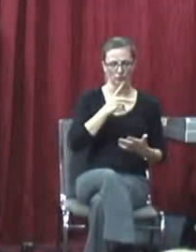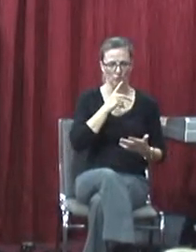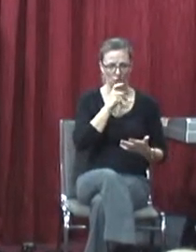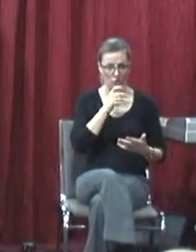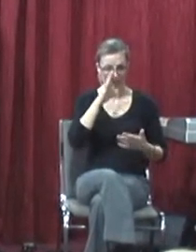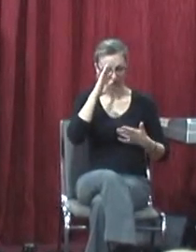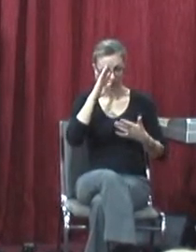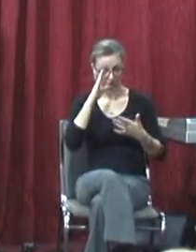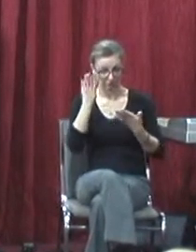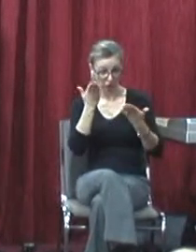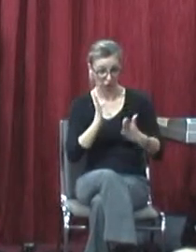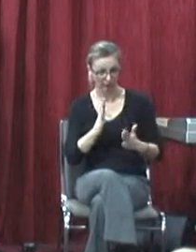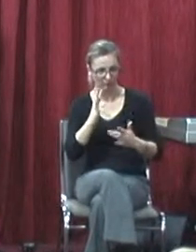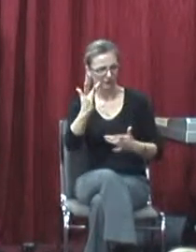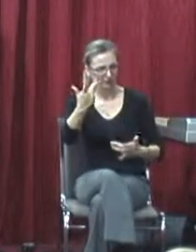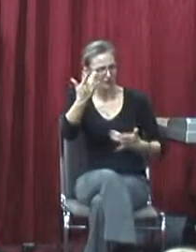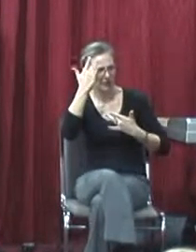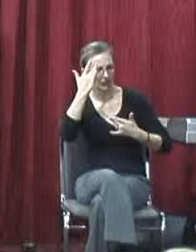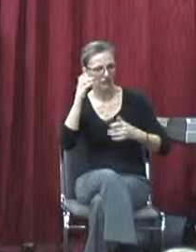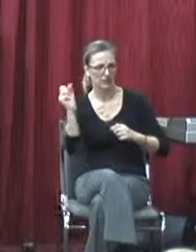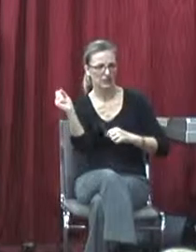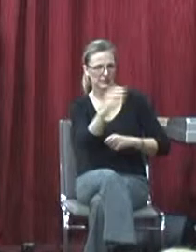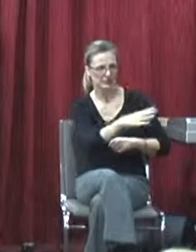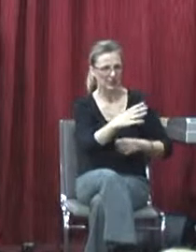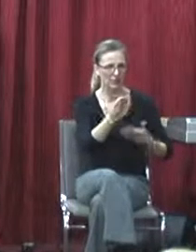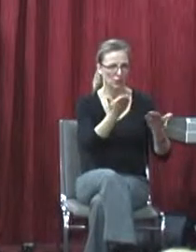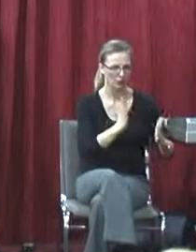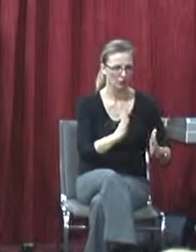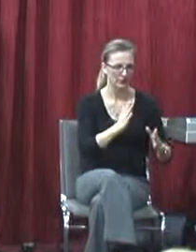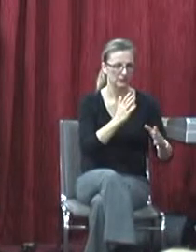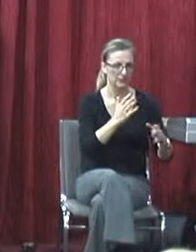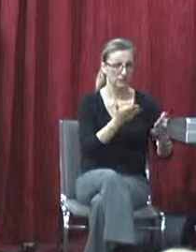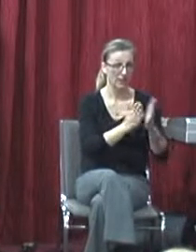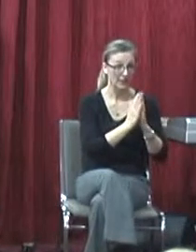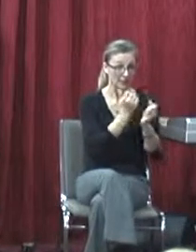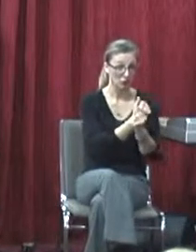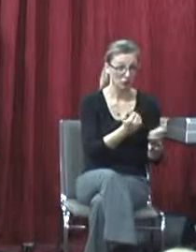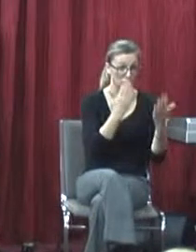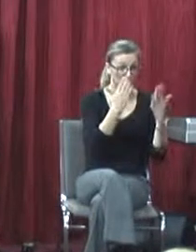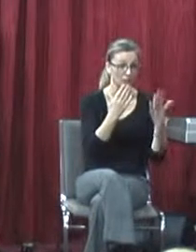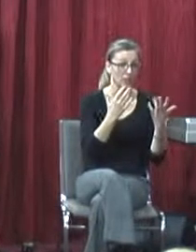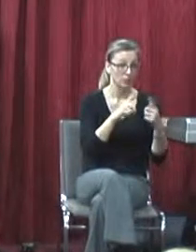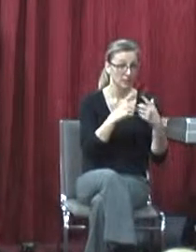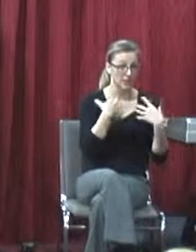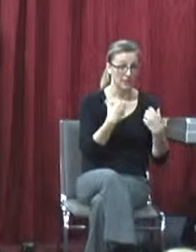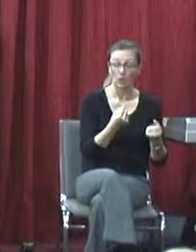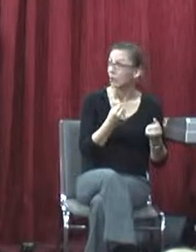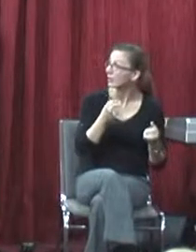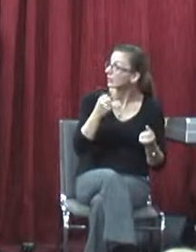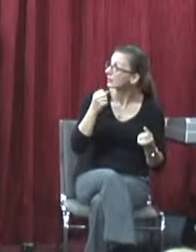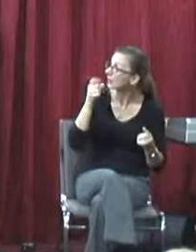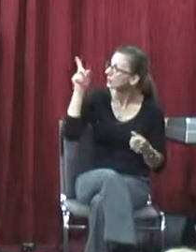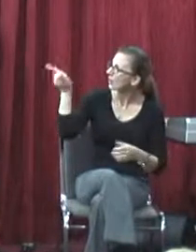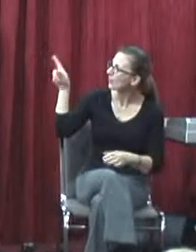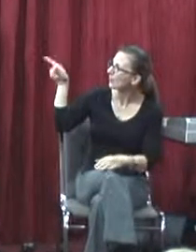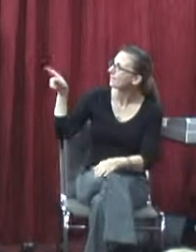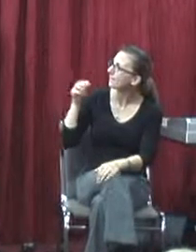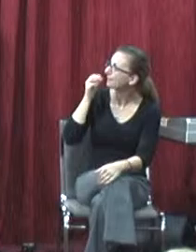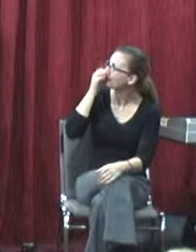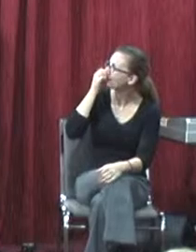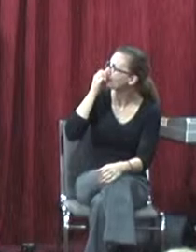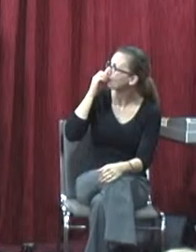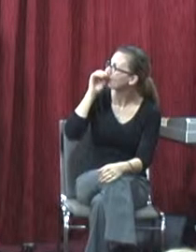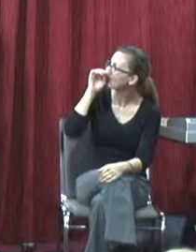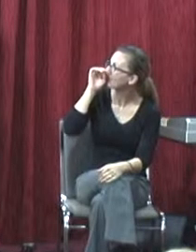to heal his servant. And in Luke chapter 7, verse 6, it says this, Yeshua went with them, with the messengers. He'd not gone far